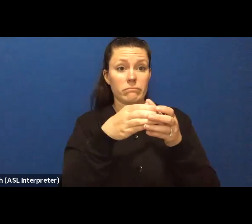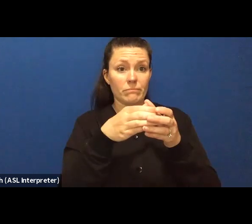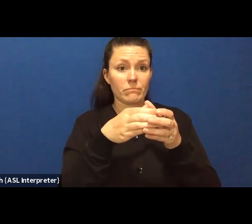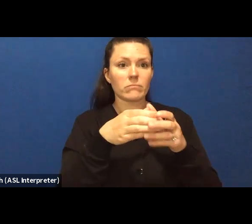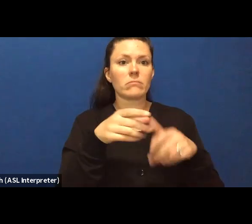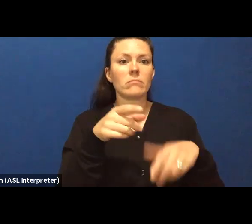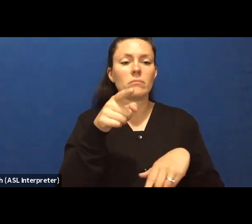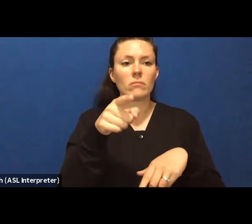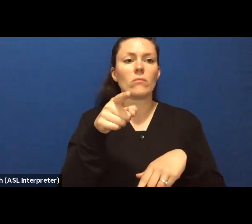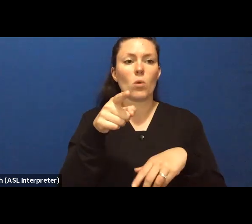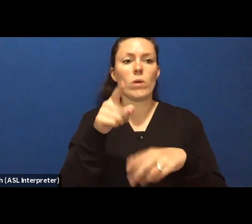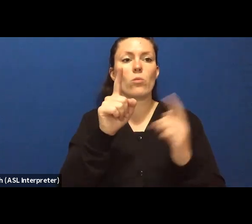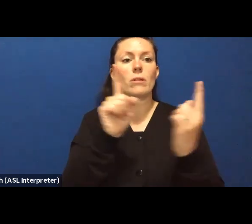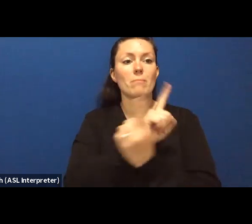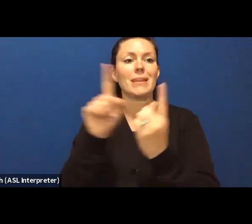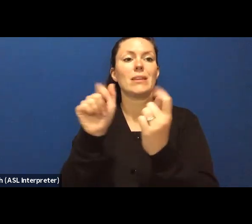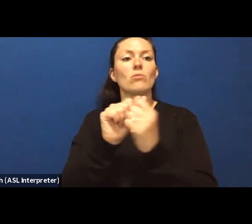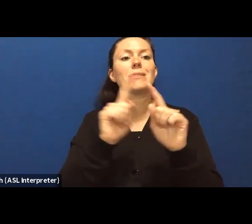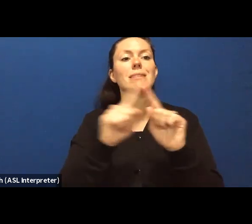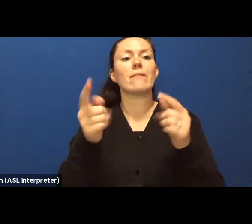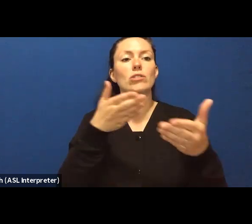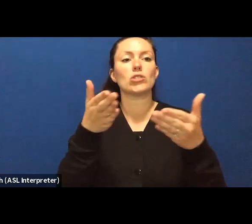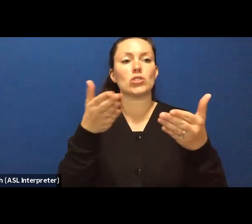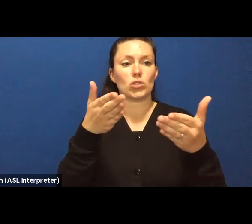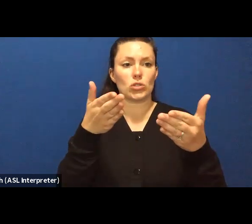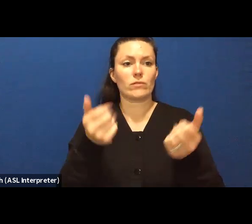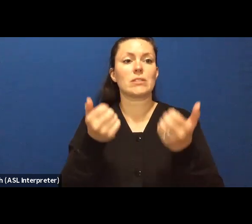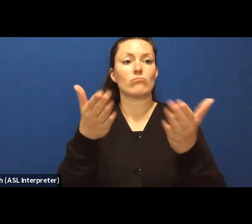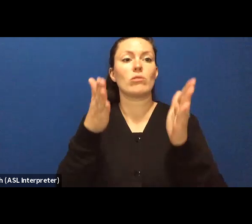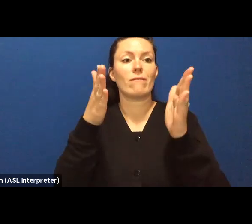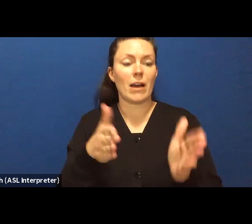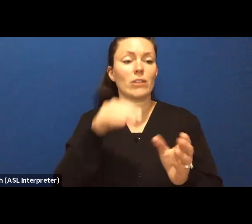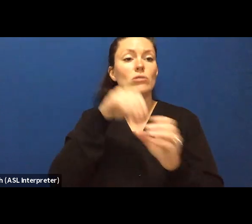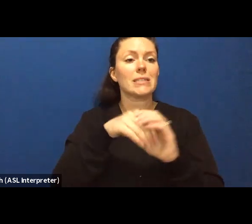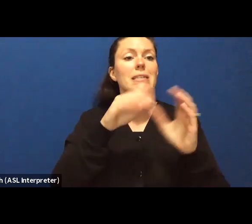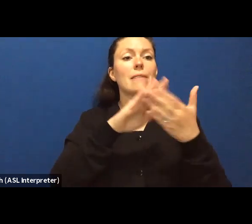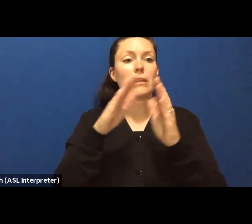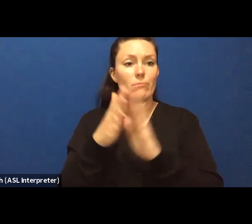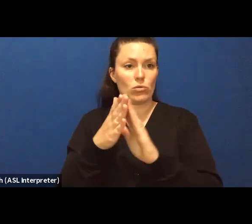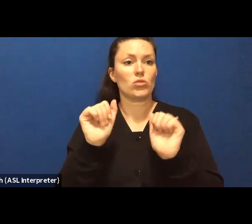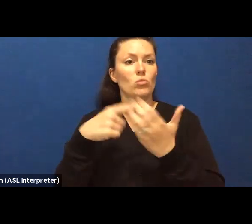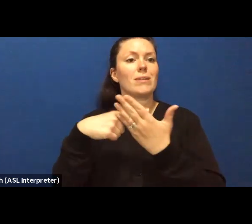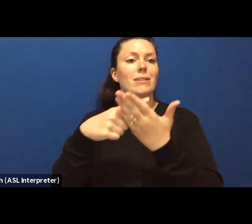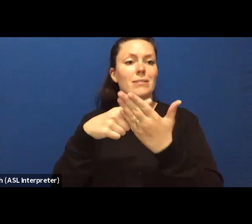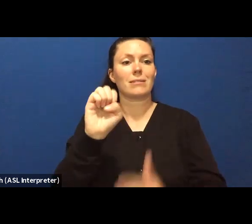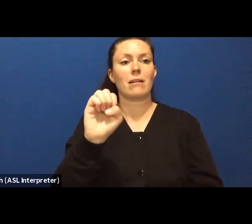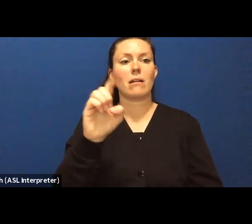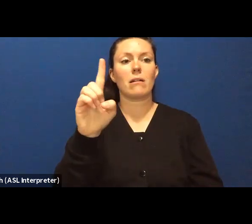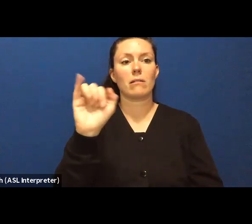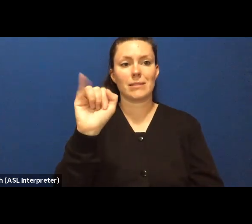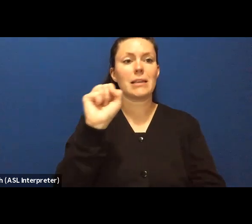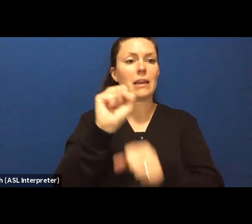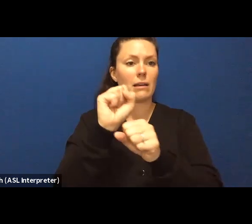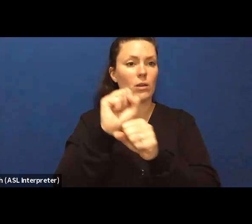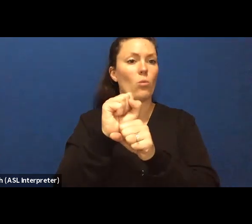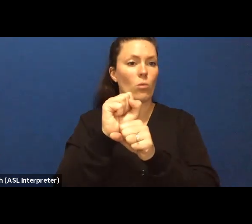BIPOC communities to talk about why we're doing the EDI work and just to start